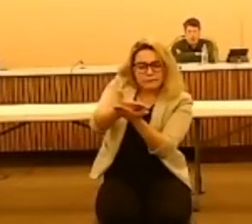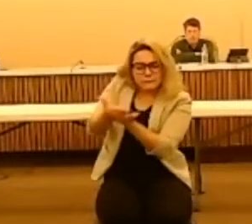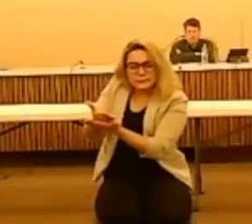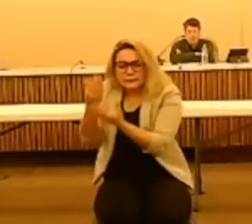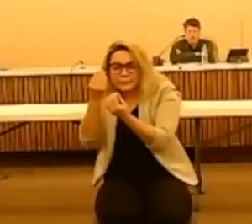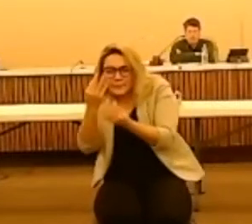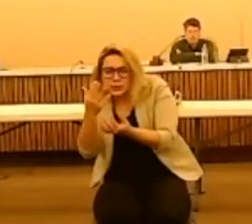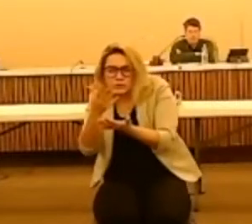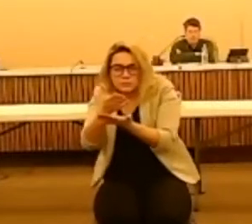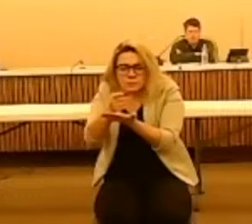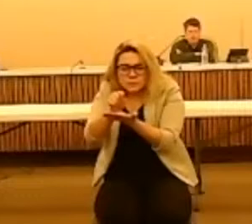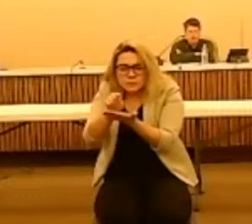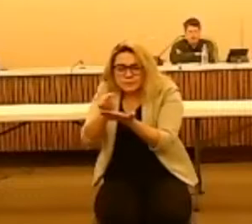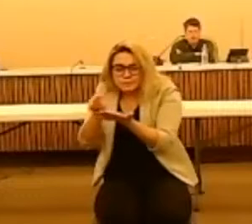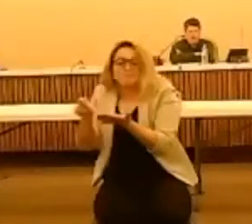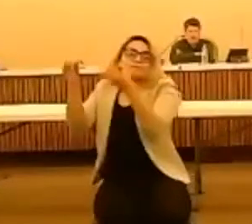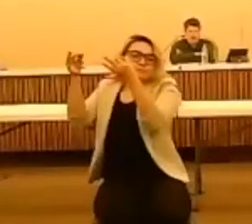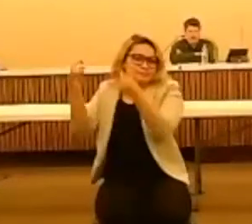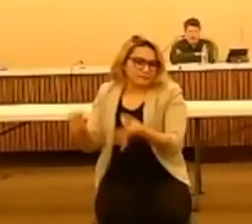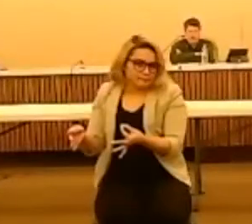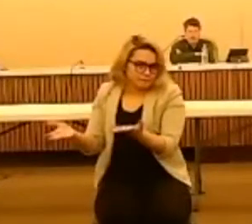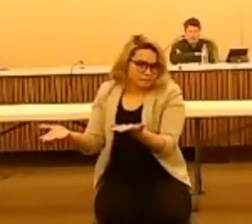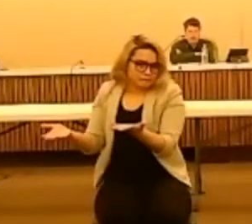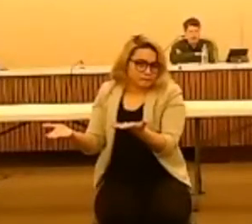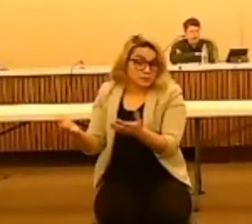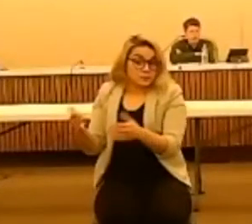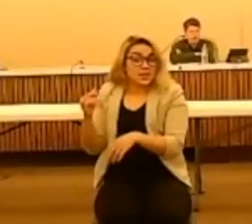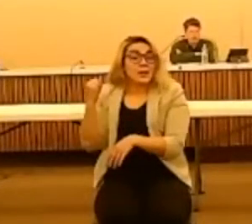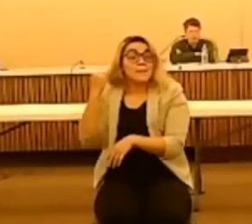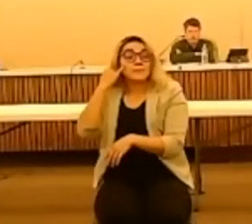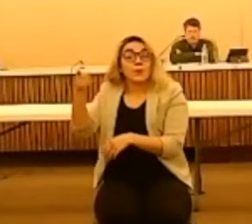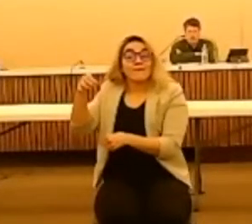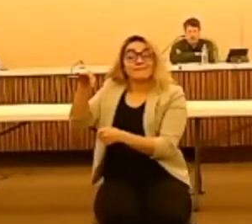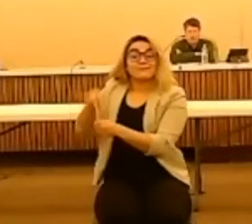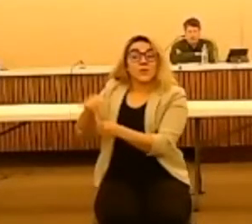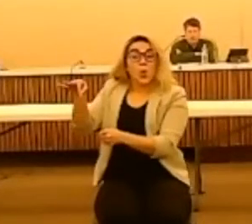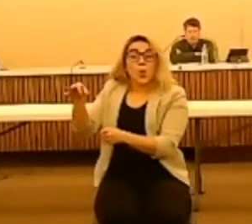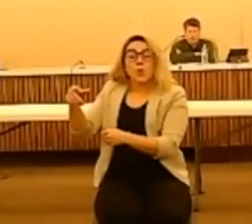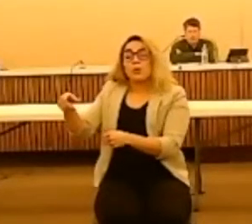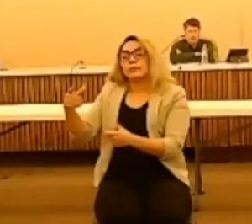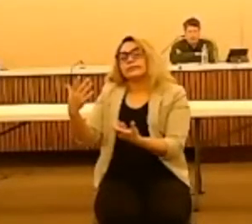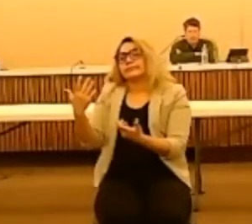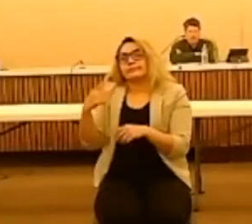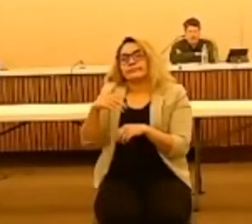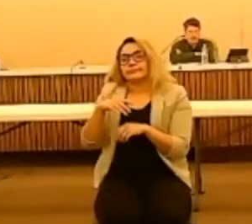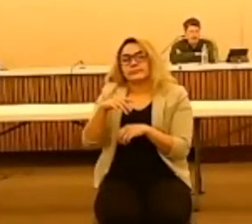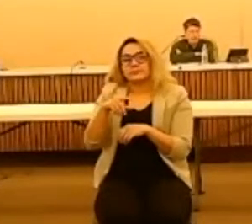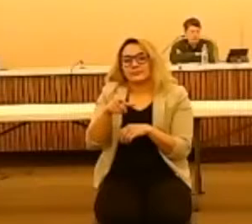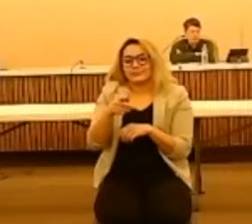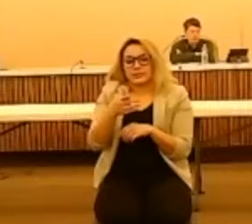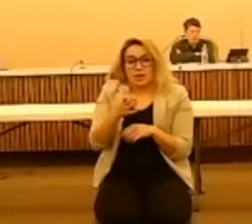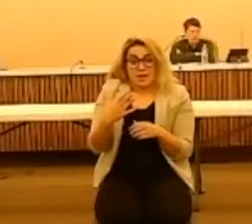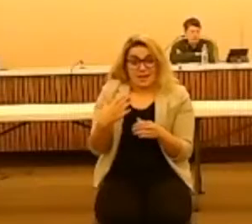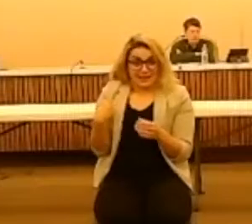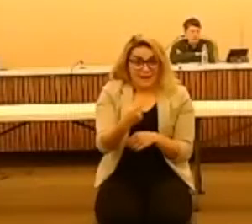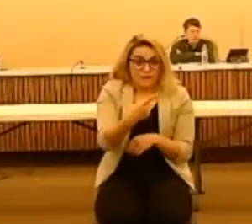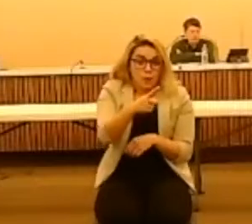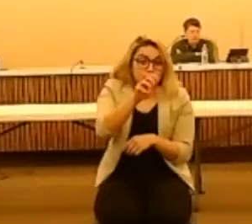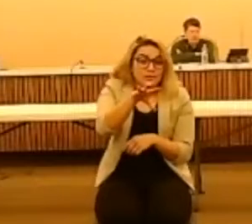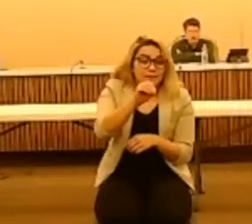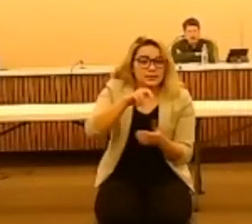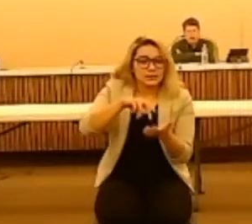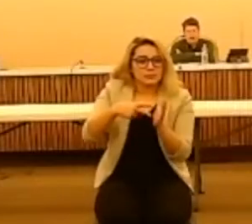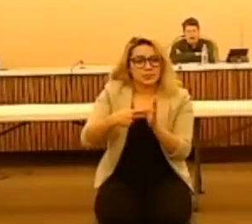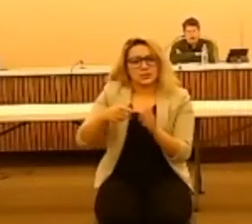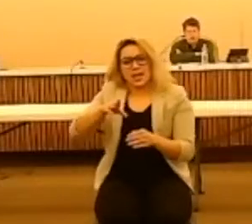vote by the planning board that if it's going to be too much of a burden on the neighboring property, they can reduce it,